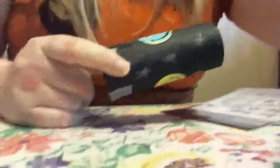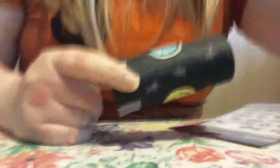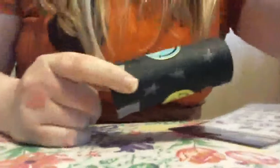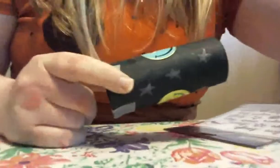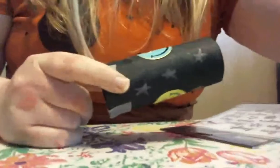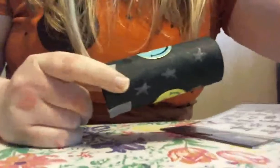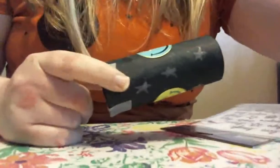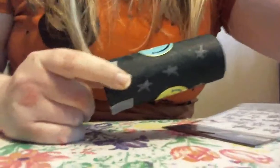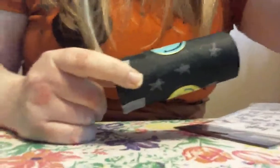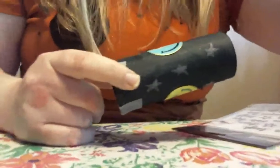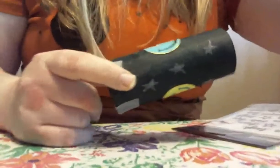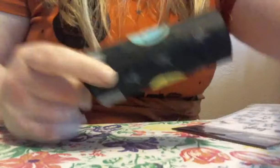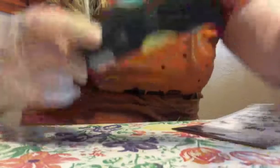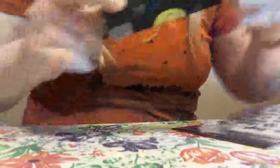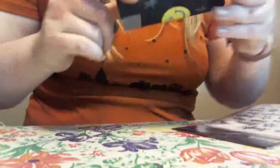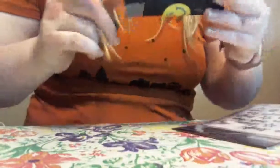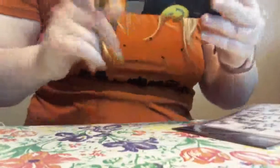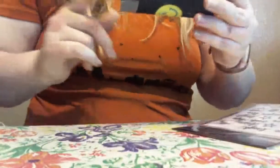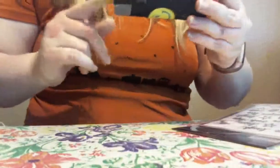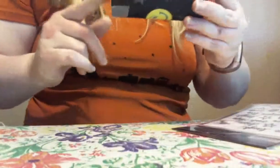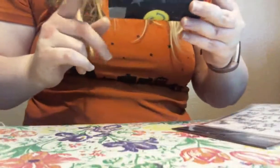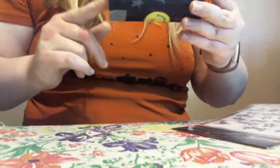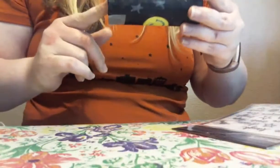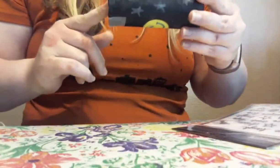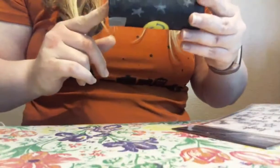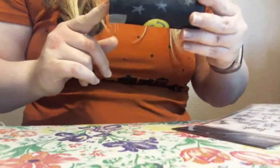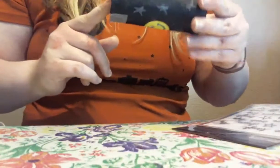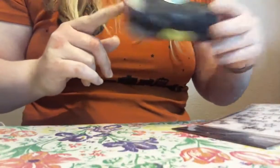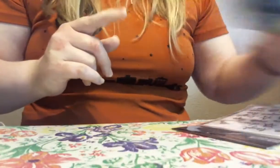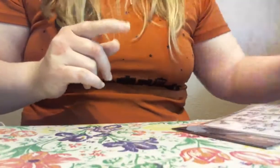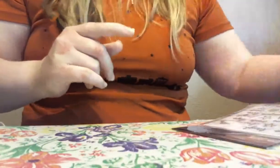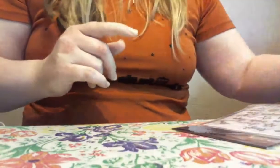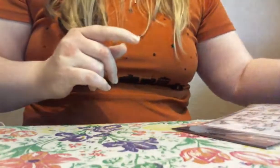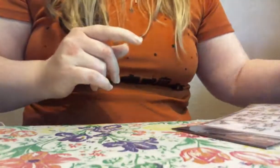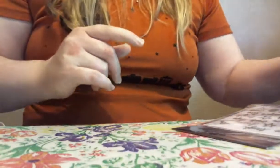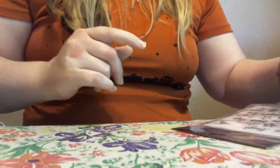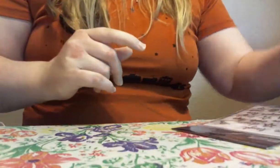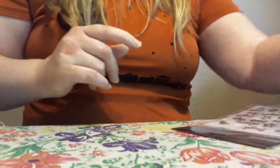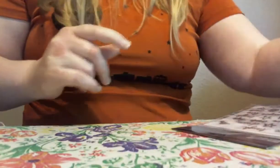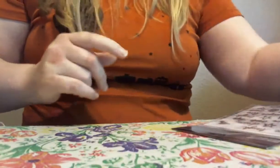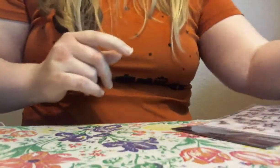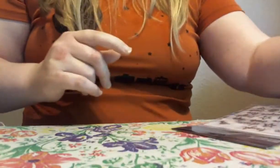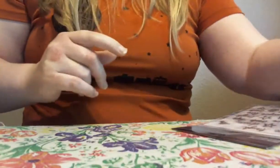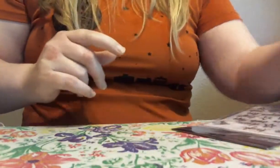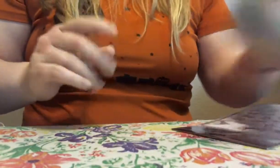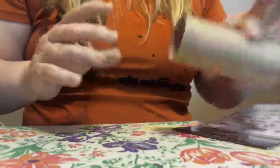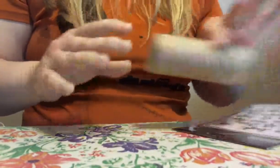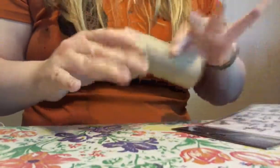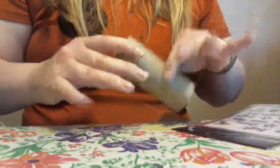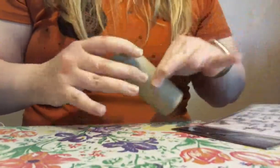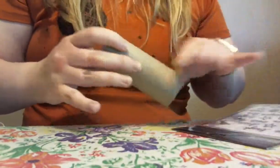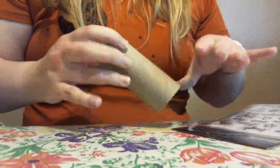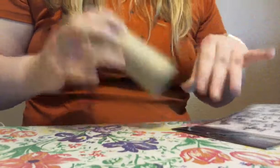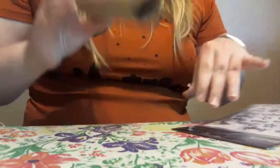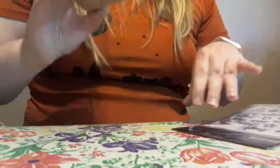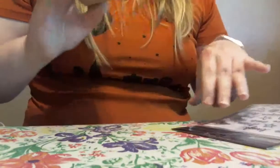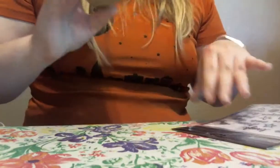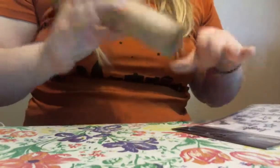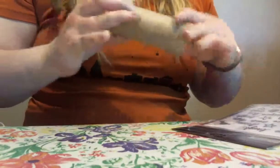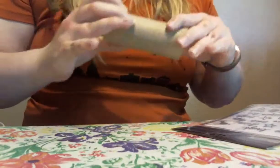Okay, perfect. So we're going to be making these here telescopes. And what you will need